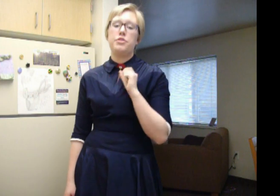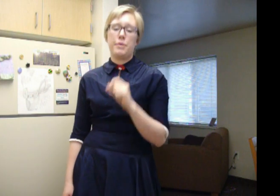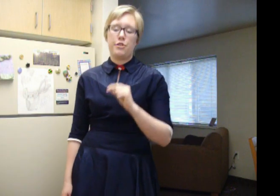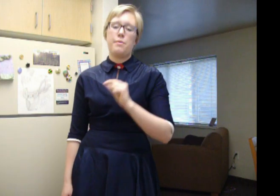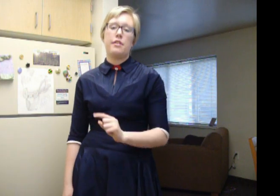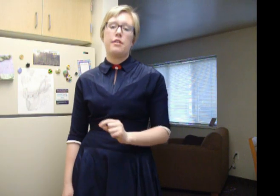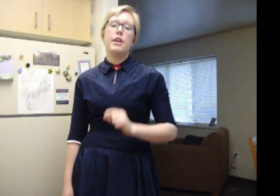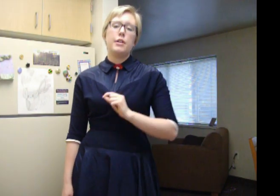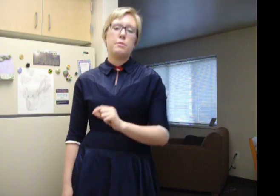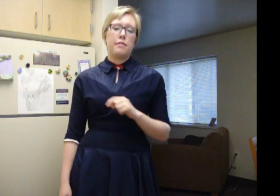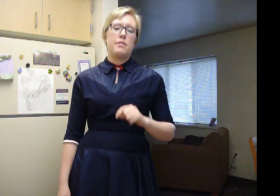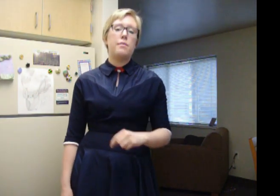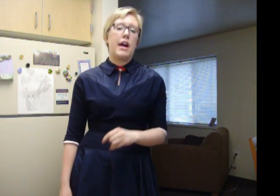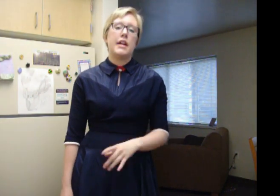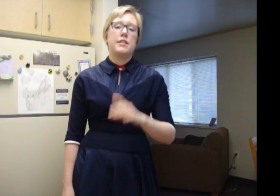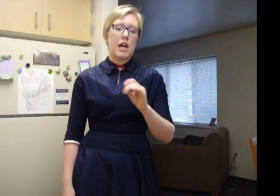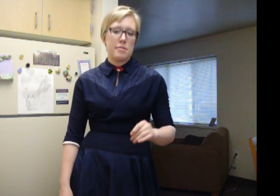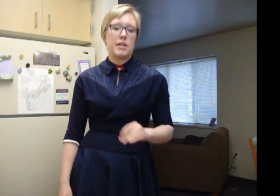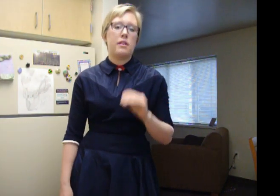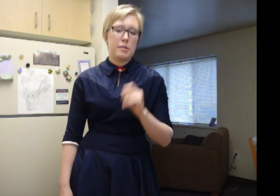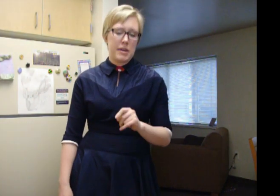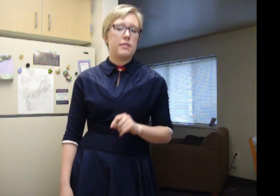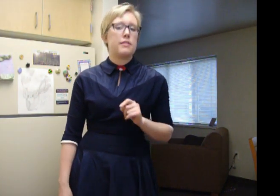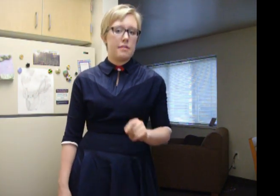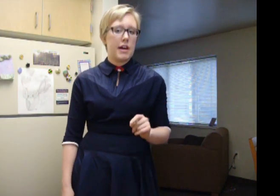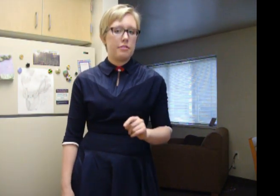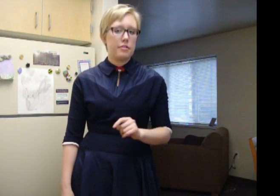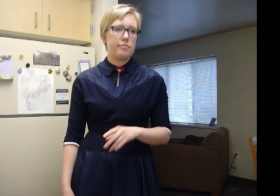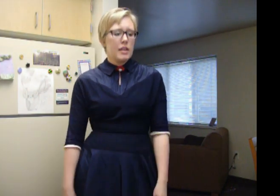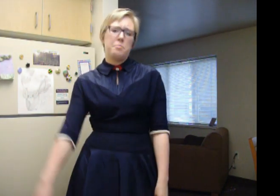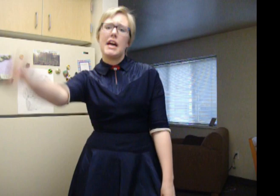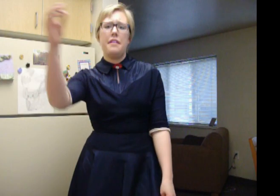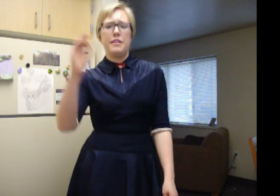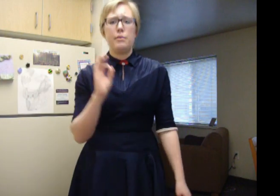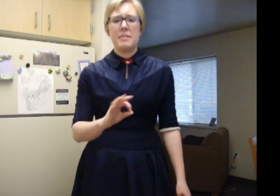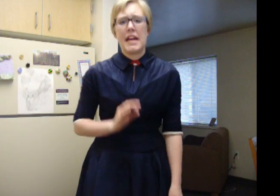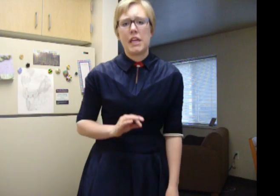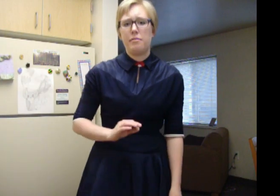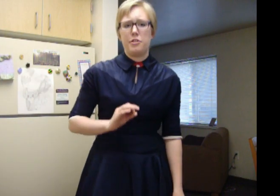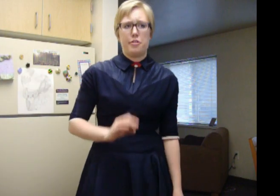situation going on, you have no right to comment on somebody else's love life. But yeah, this women hating women trope,